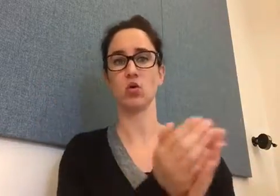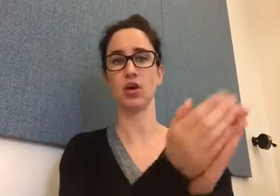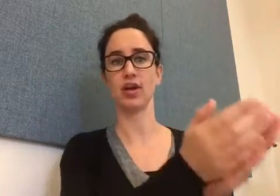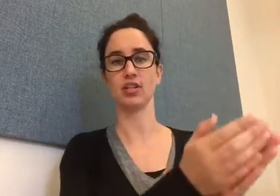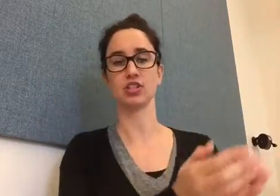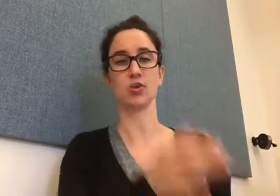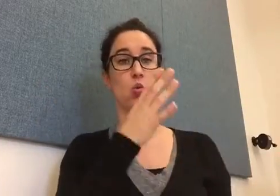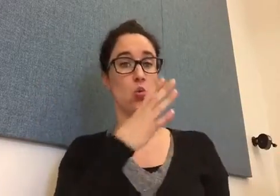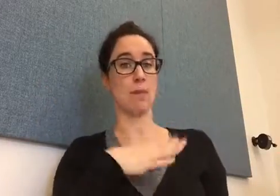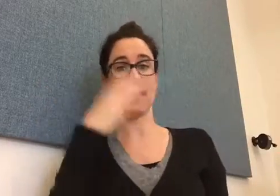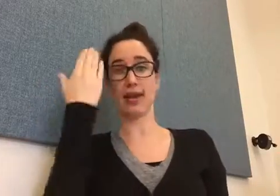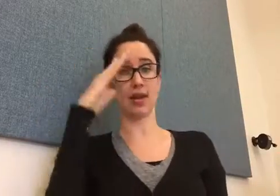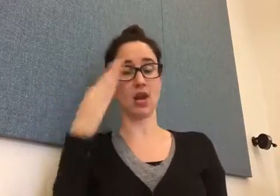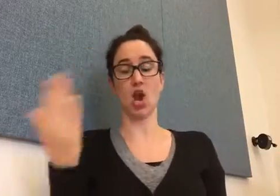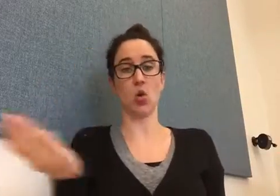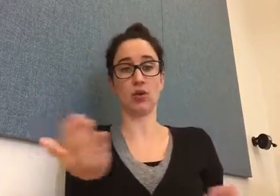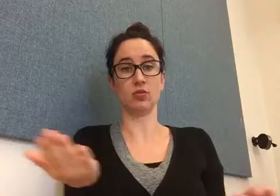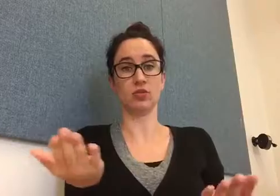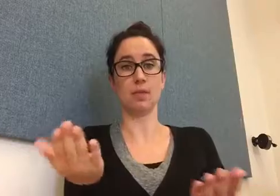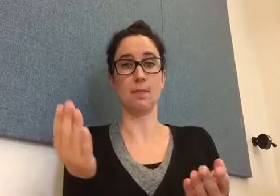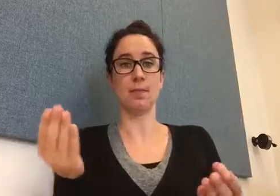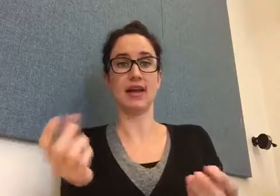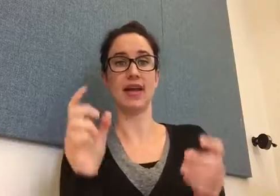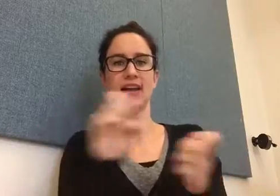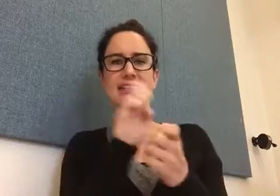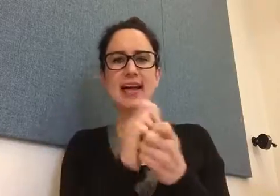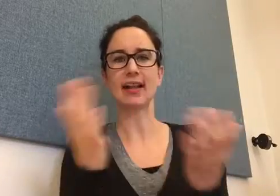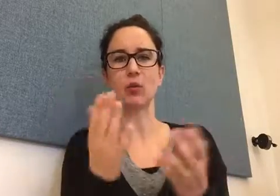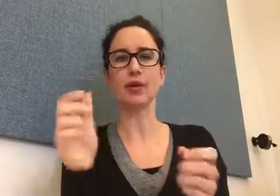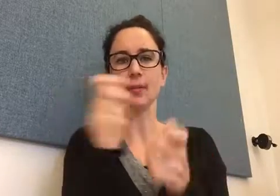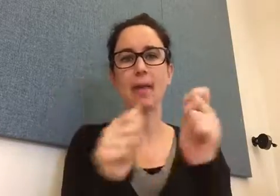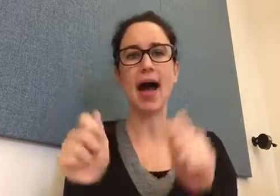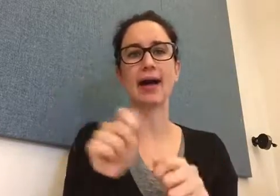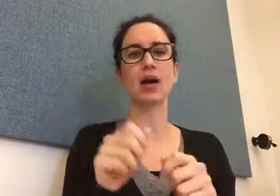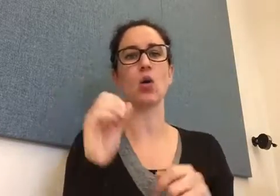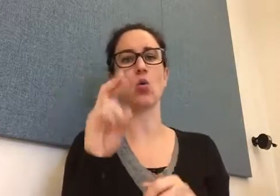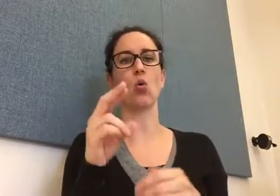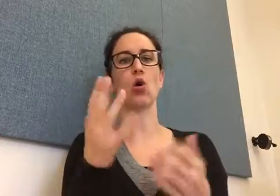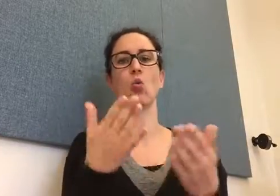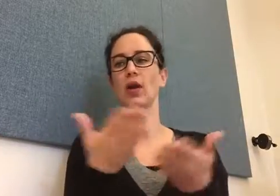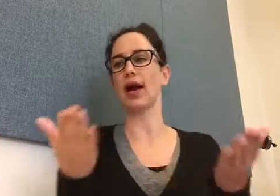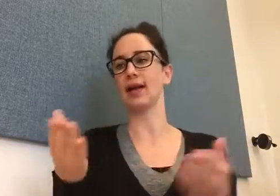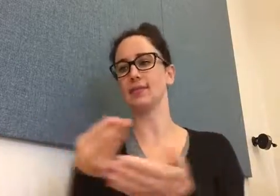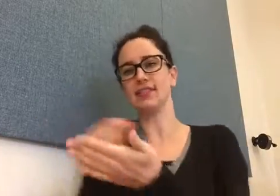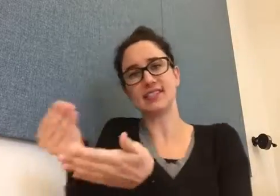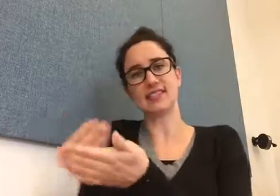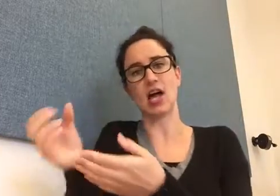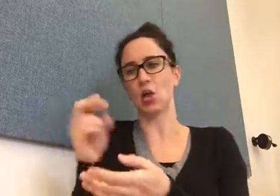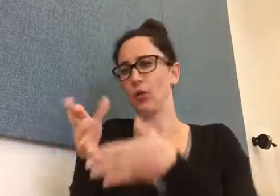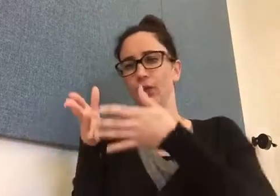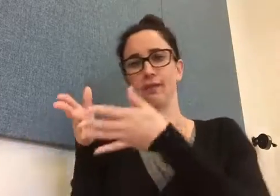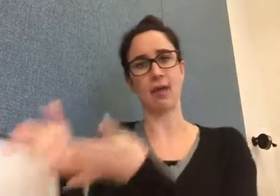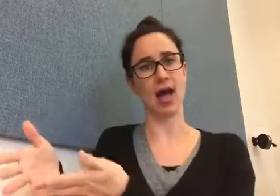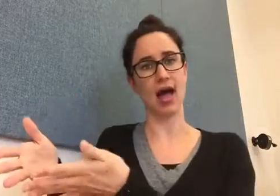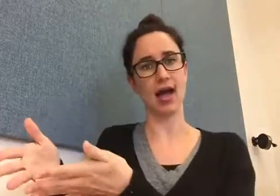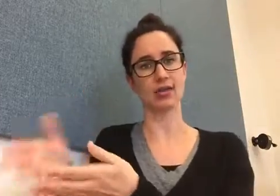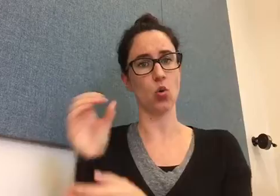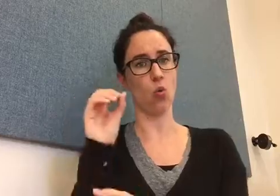Women did not know exactly what to pack, what items to sell or leave behind, or what to expect